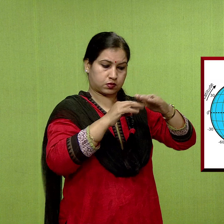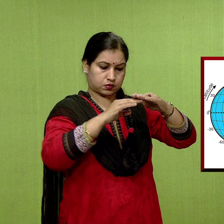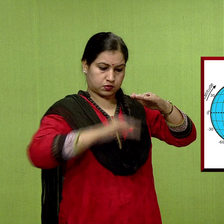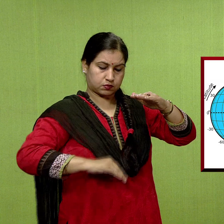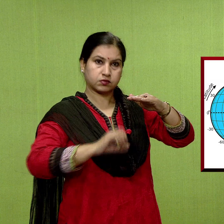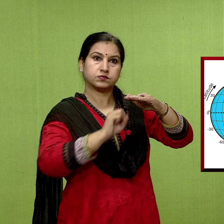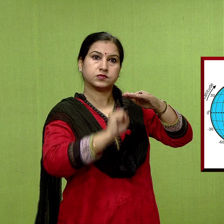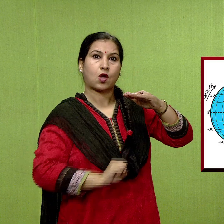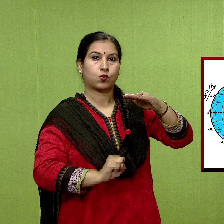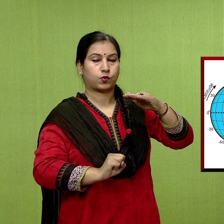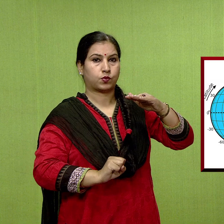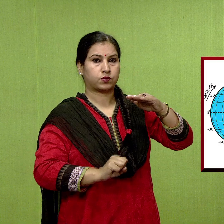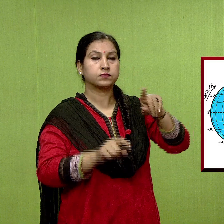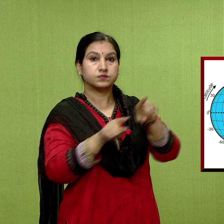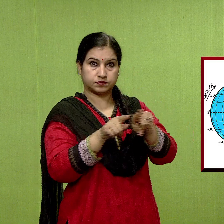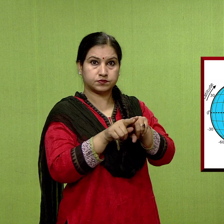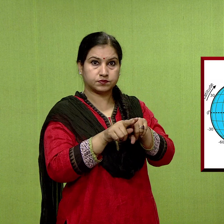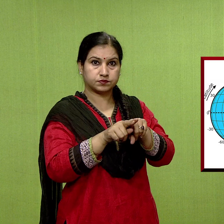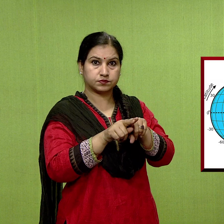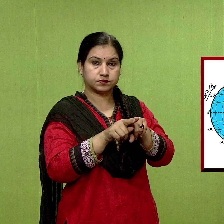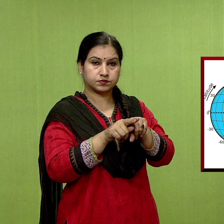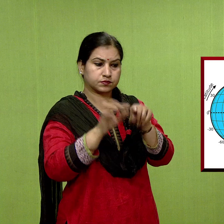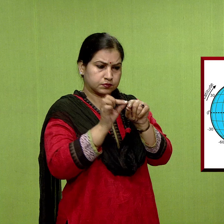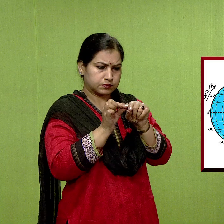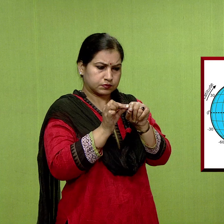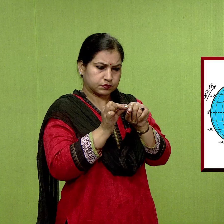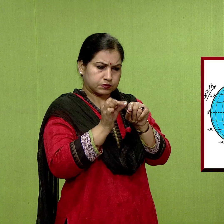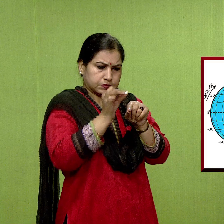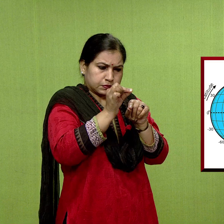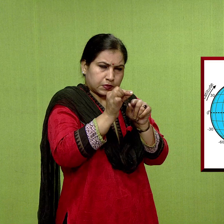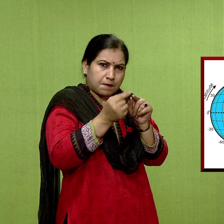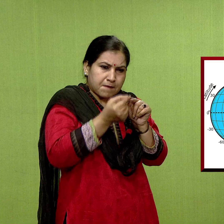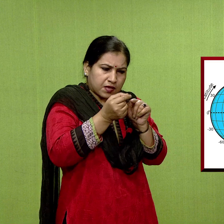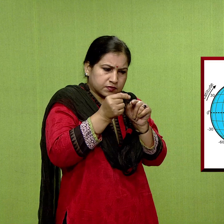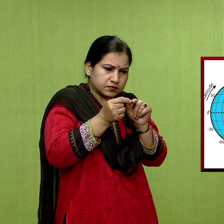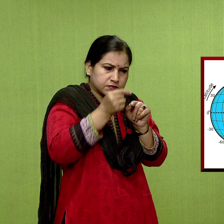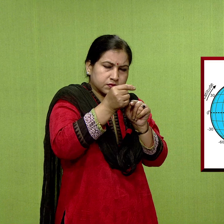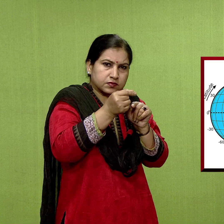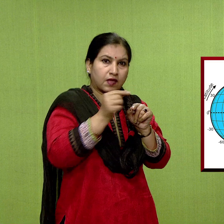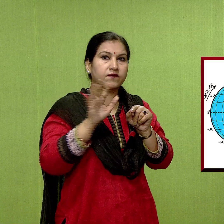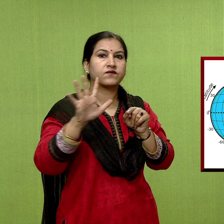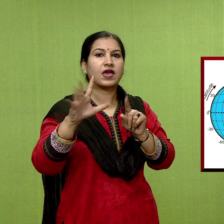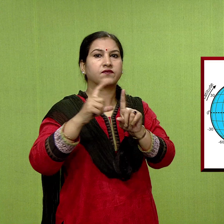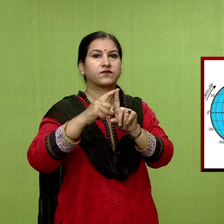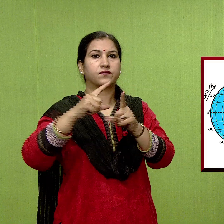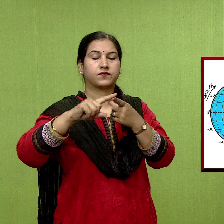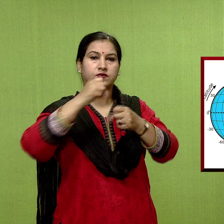So, the nearest latitude north of equator will be